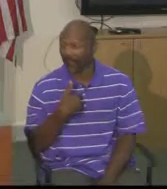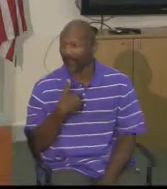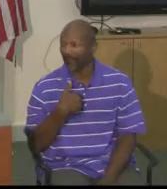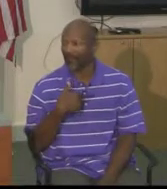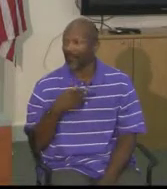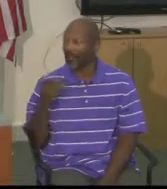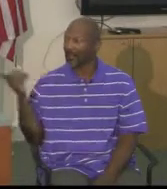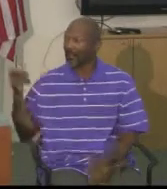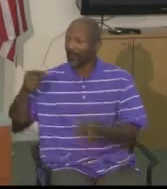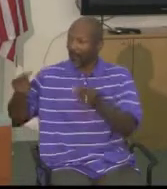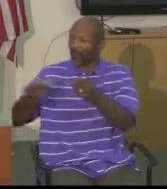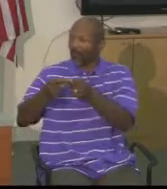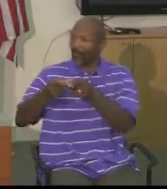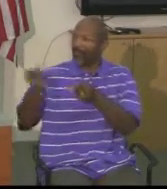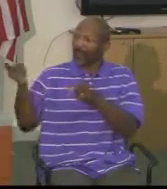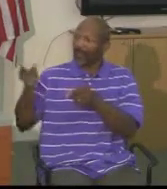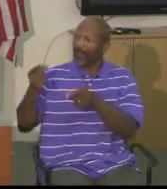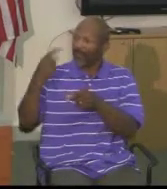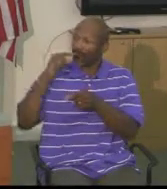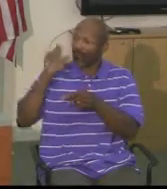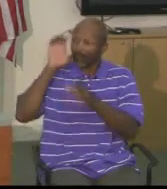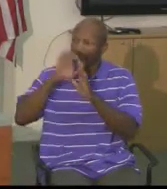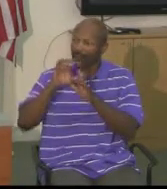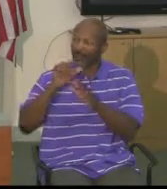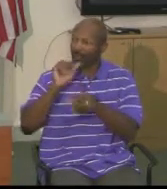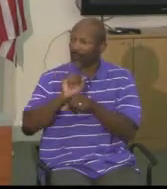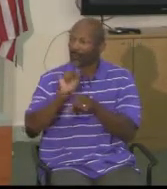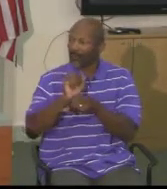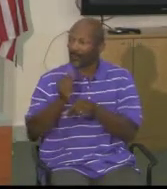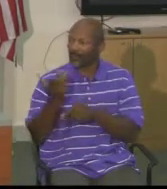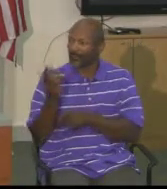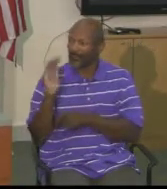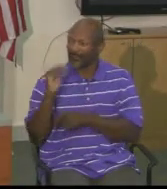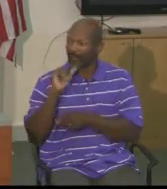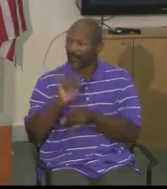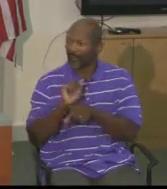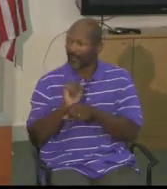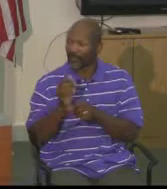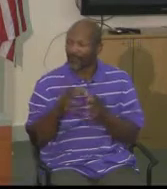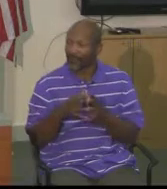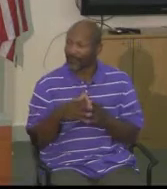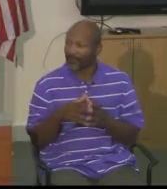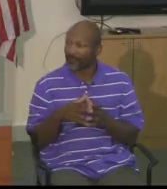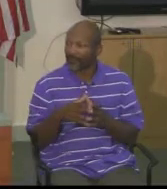It's not working. I don't seem to be able to.